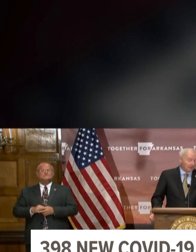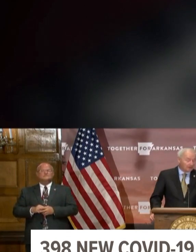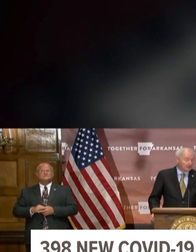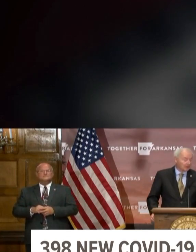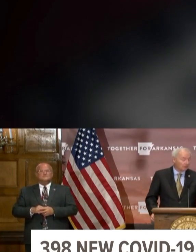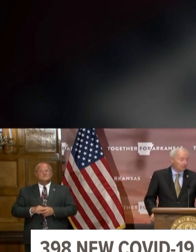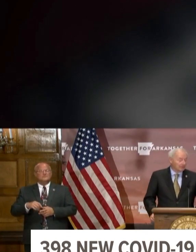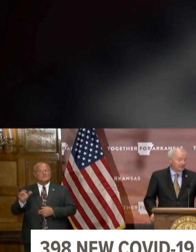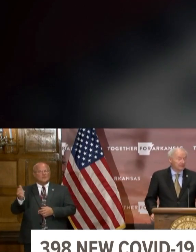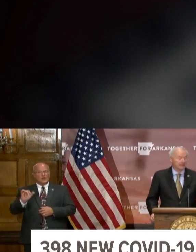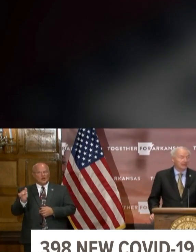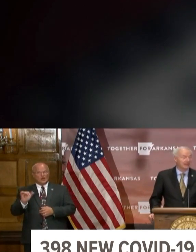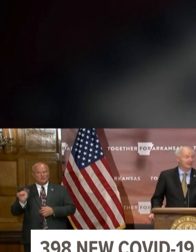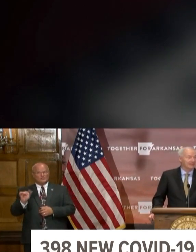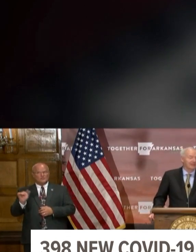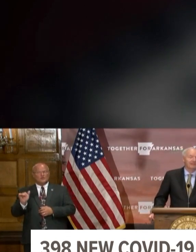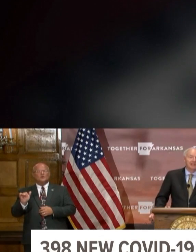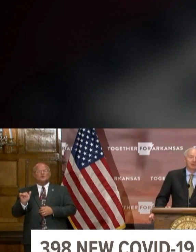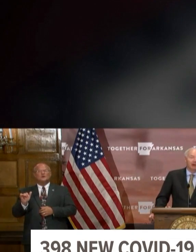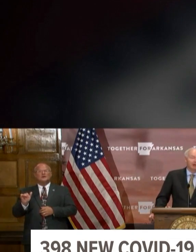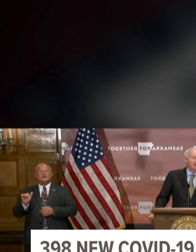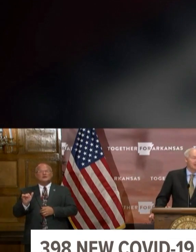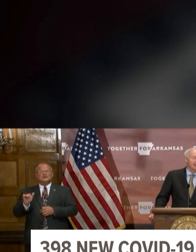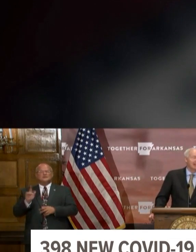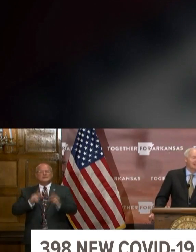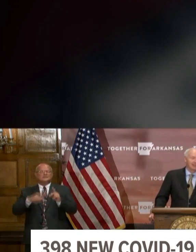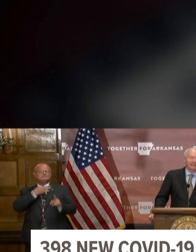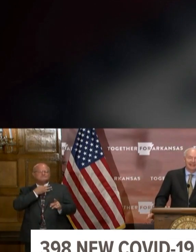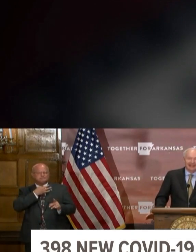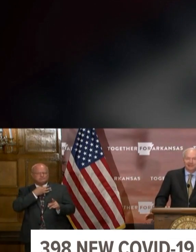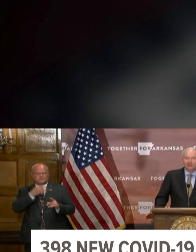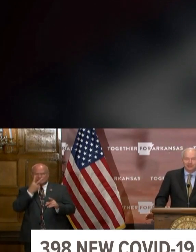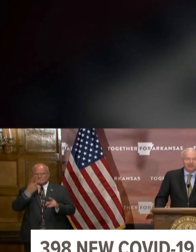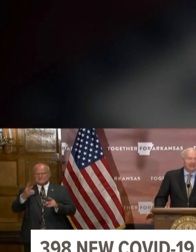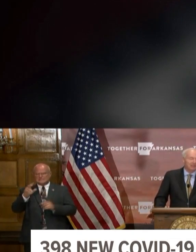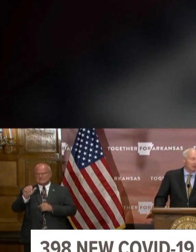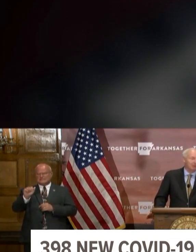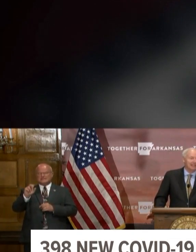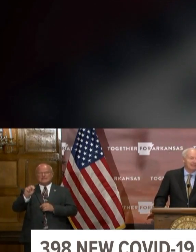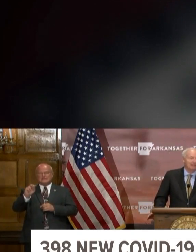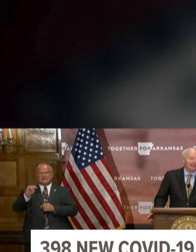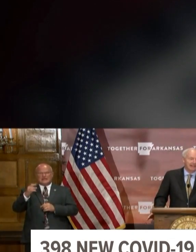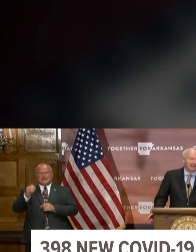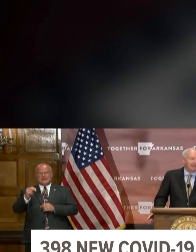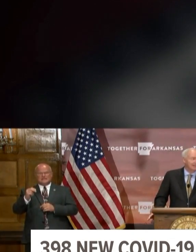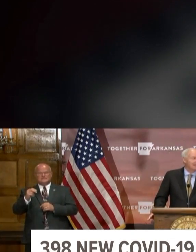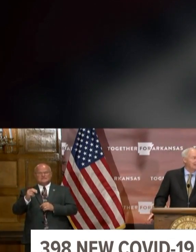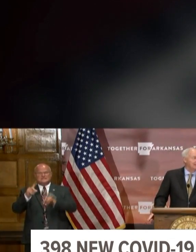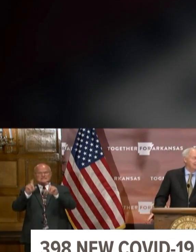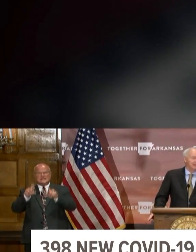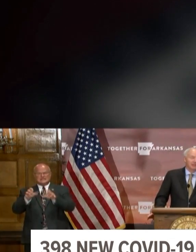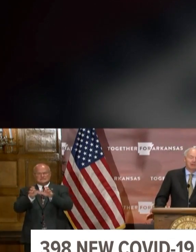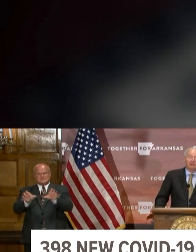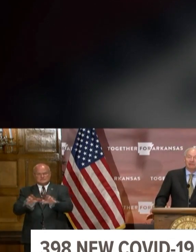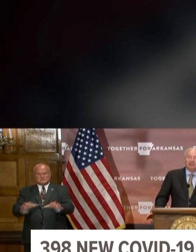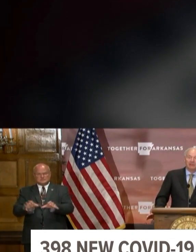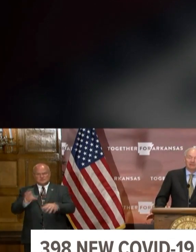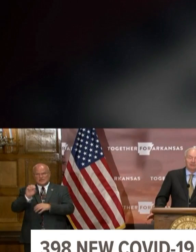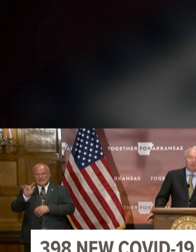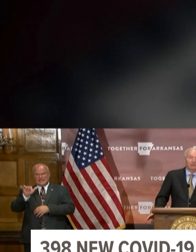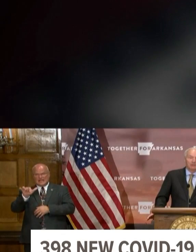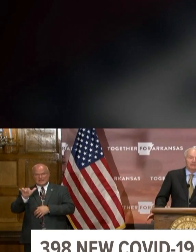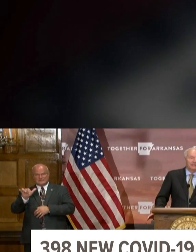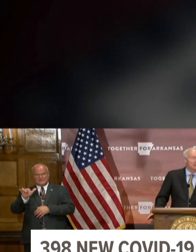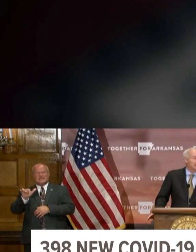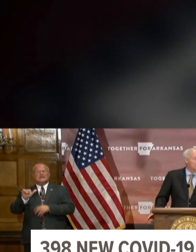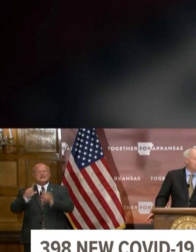And also, there's been a lot of inquiries that they like to see the antigen test broken down by county. The Department of Health